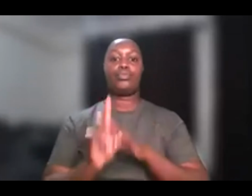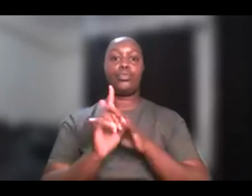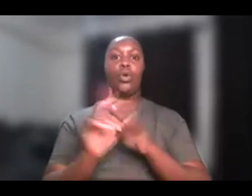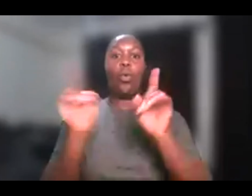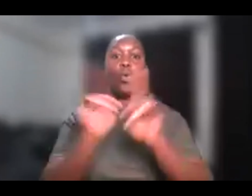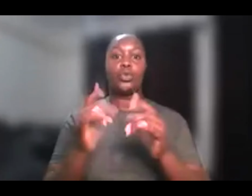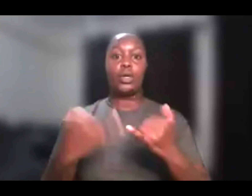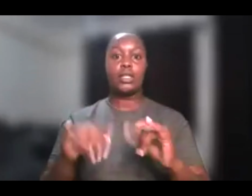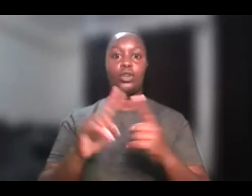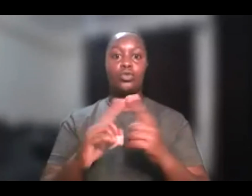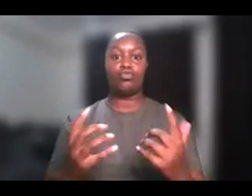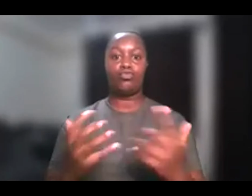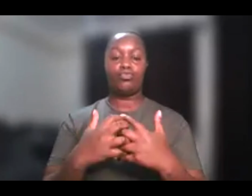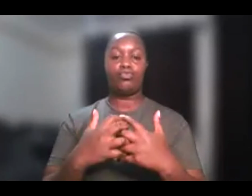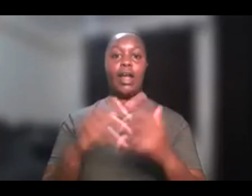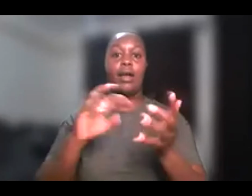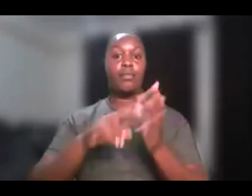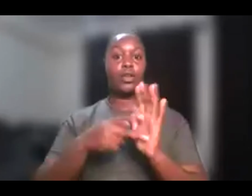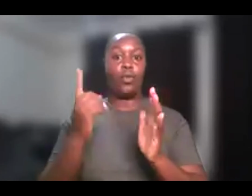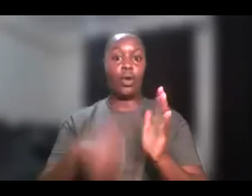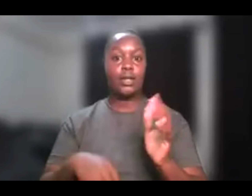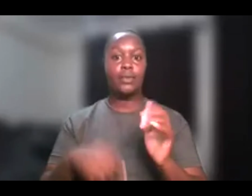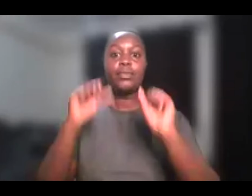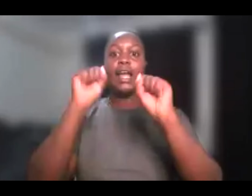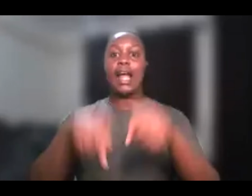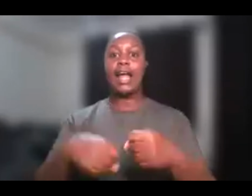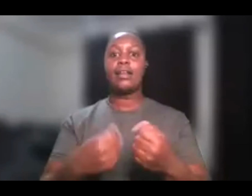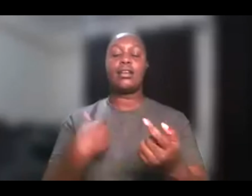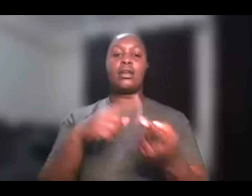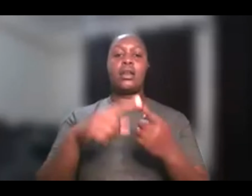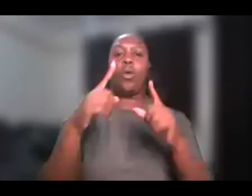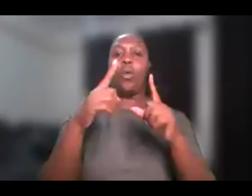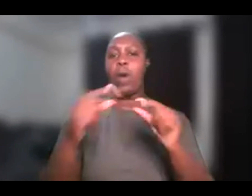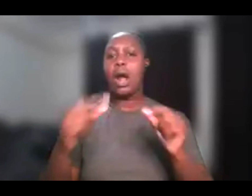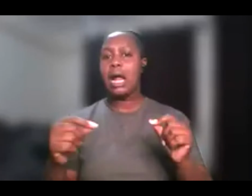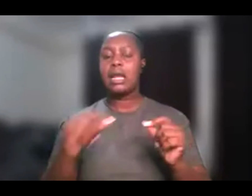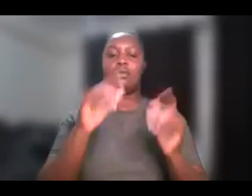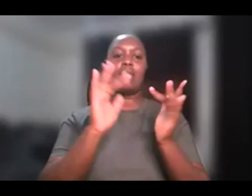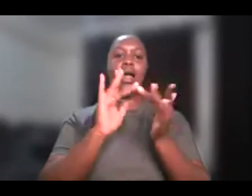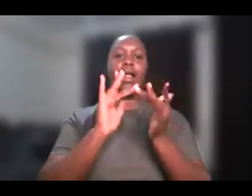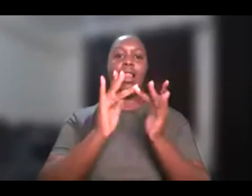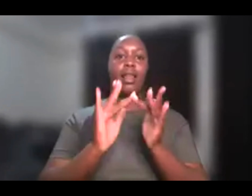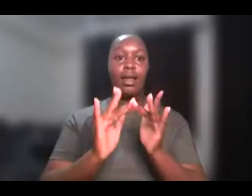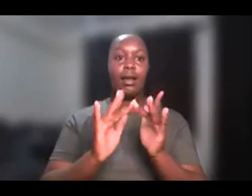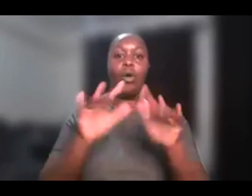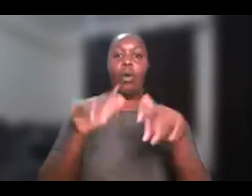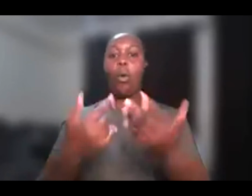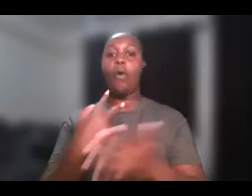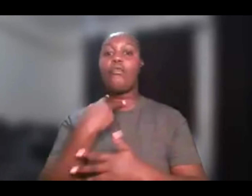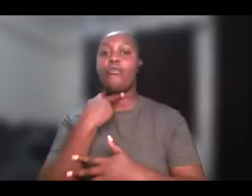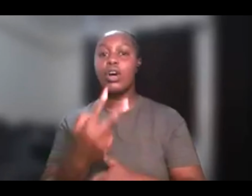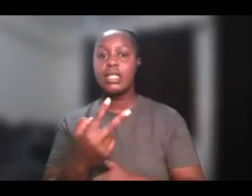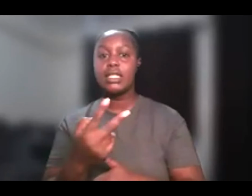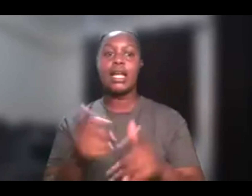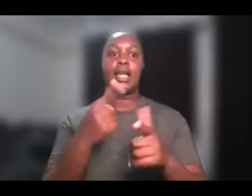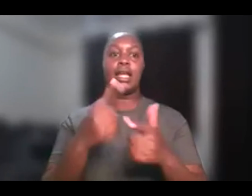video, or you can take a text, you can take a link, or even a voice recording, and then it translates it into sign language, and you can embed it